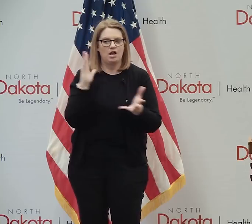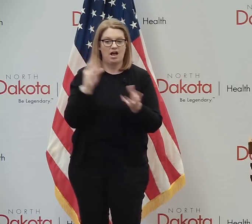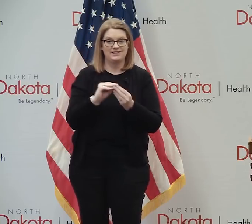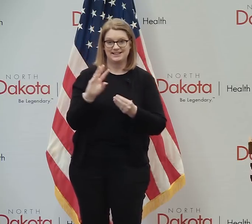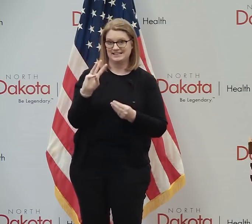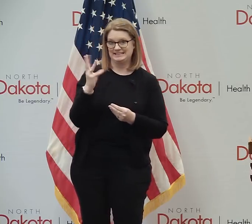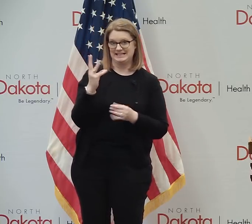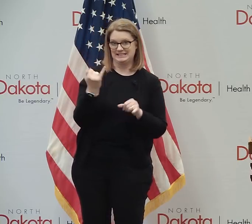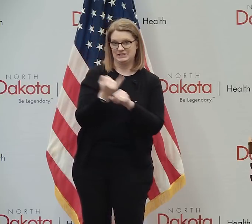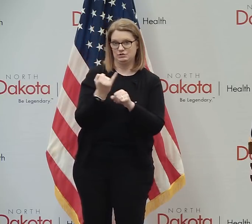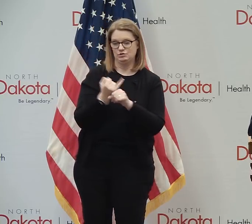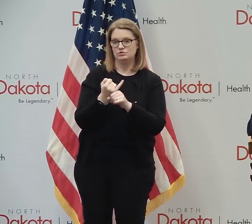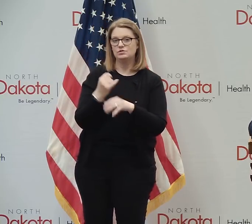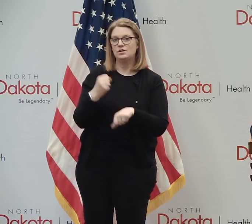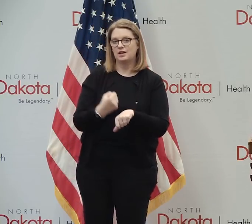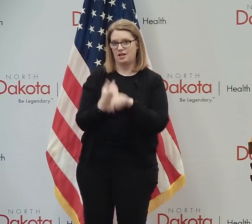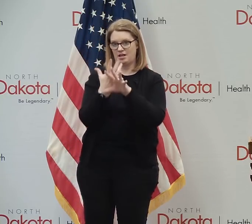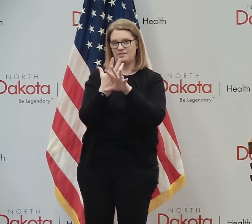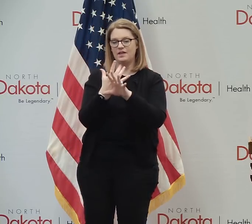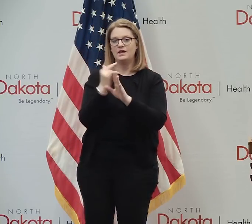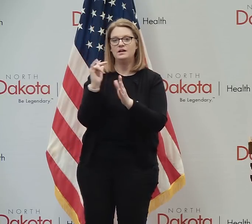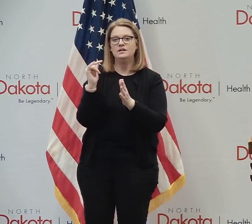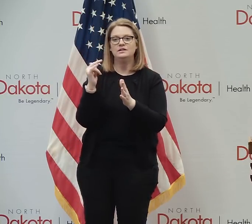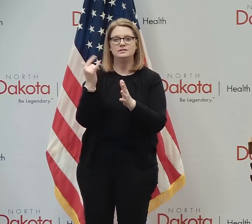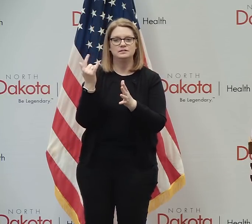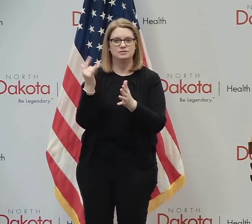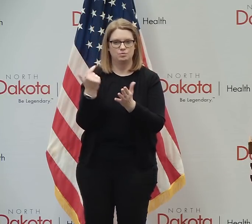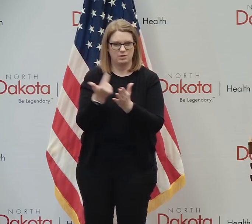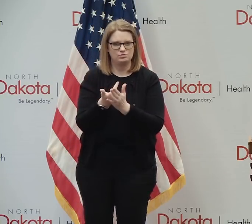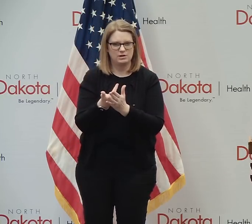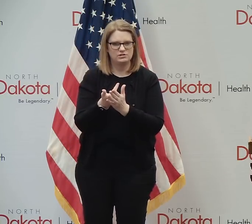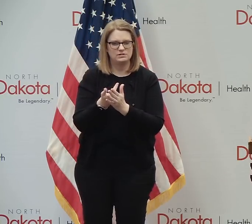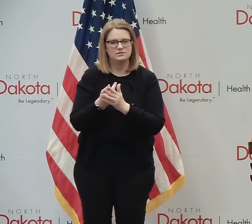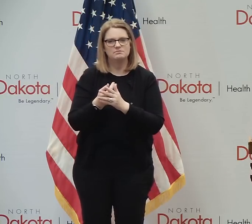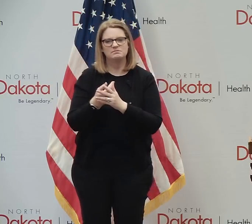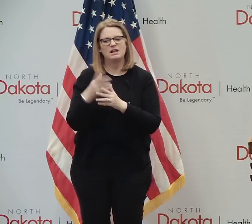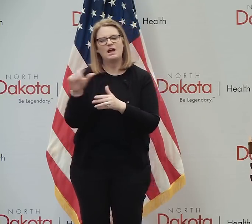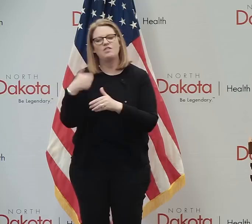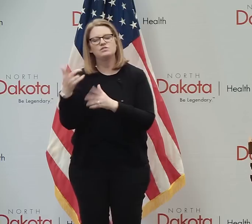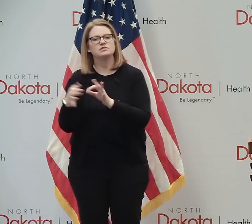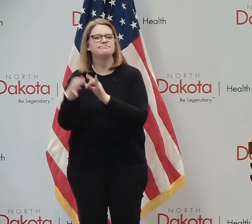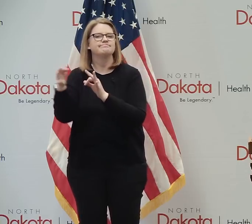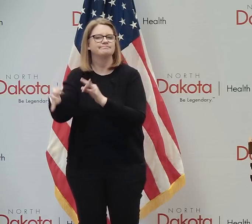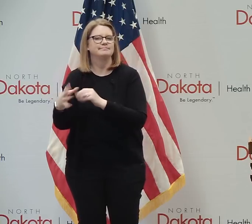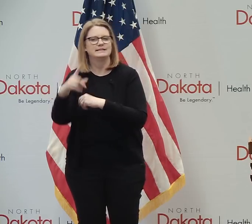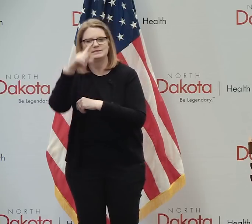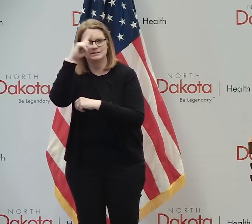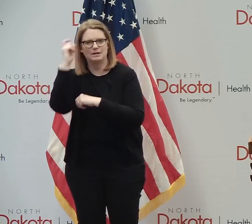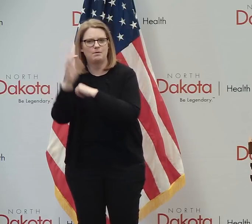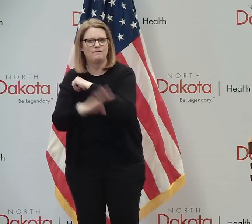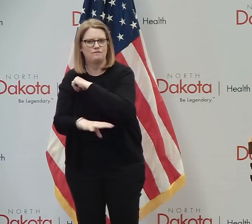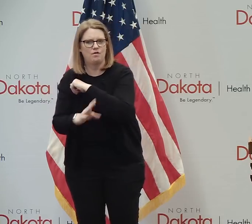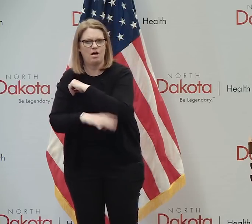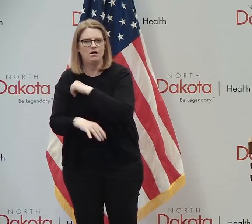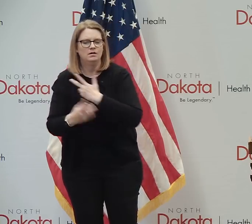doing online commencements. The rest are all delayed into the summer or fall for their in-person commencement ceremonies. But you